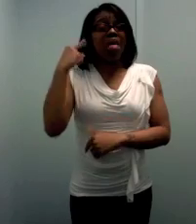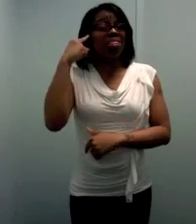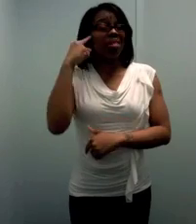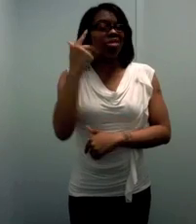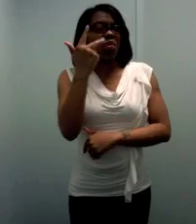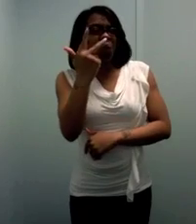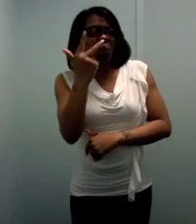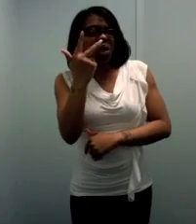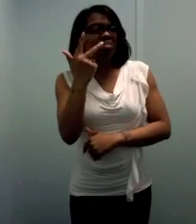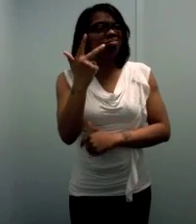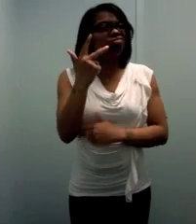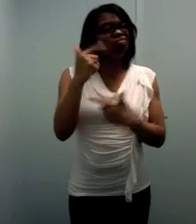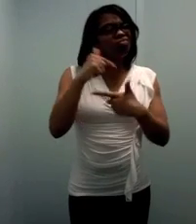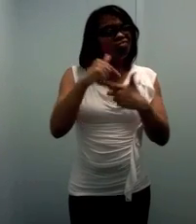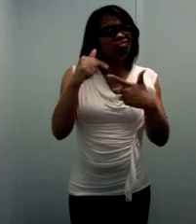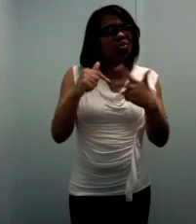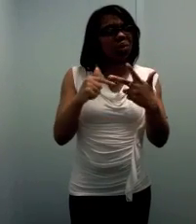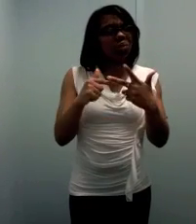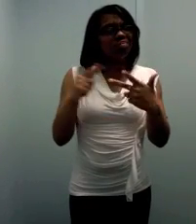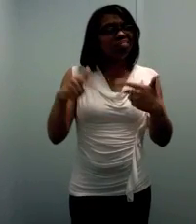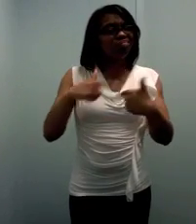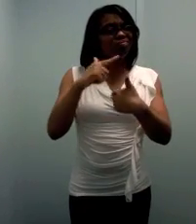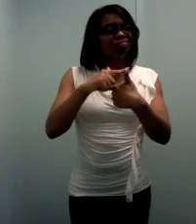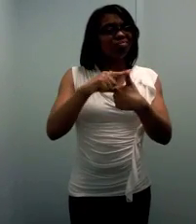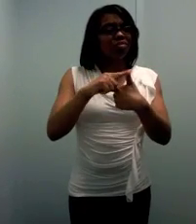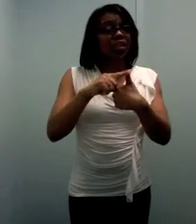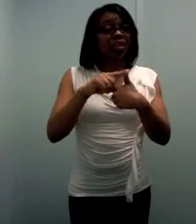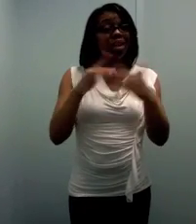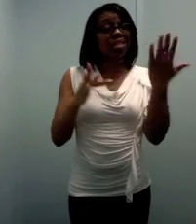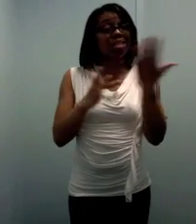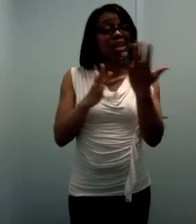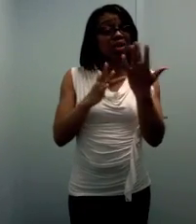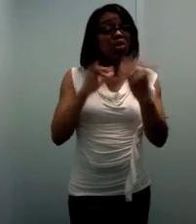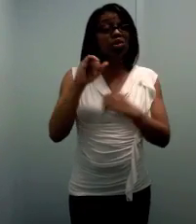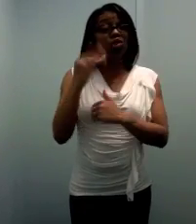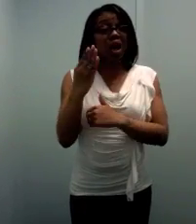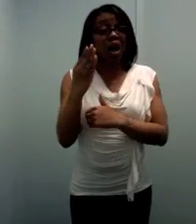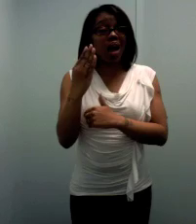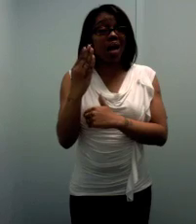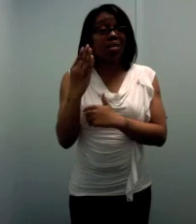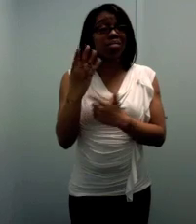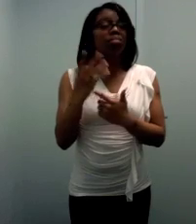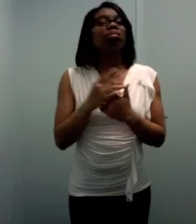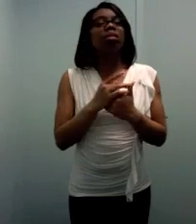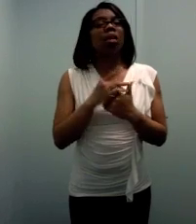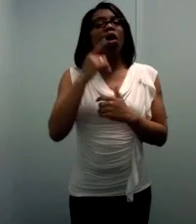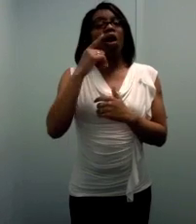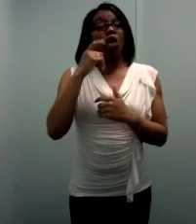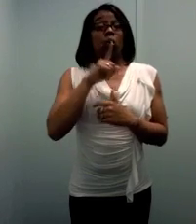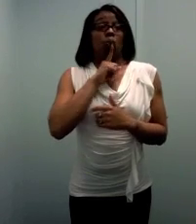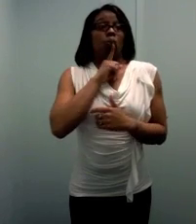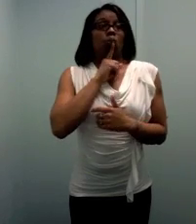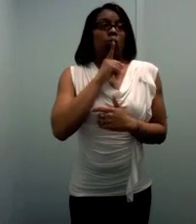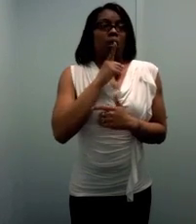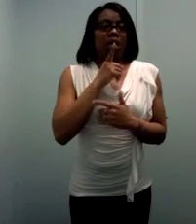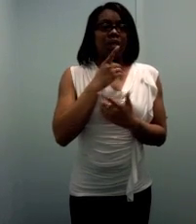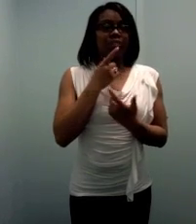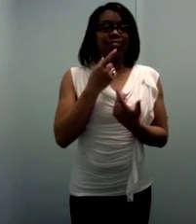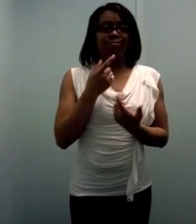reasons. Technical jobs, so critical to the development of our economies. What I call everyday living.